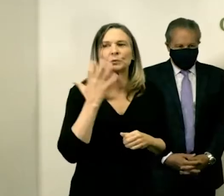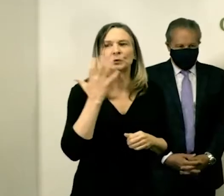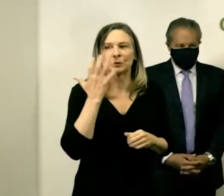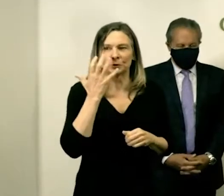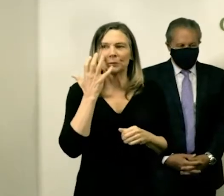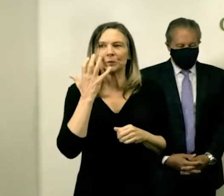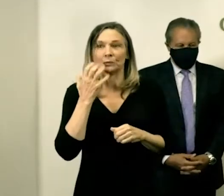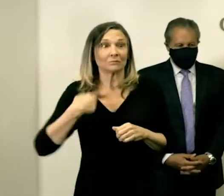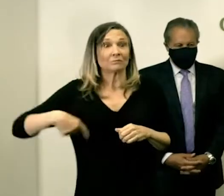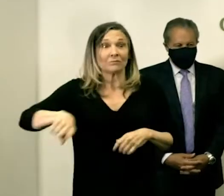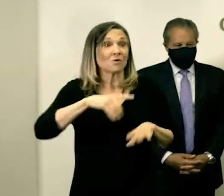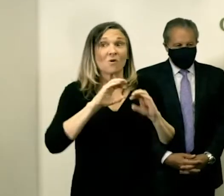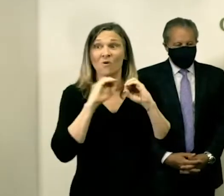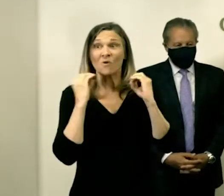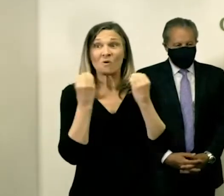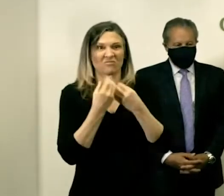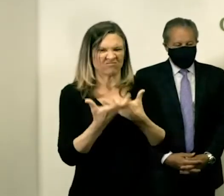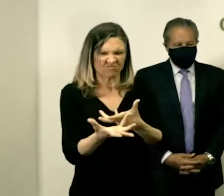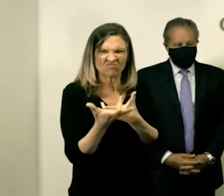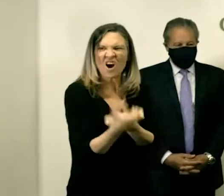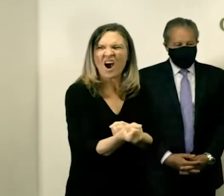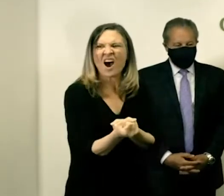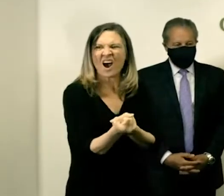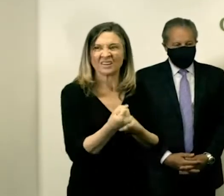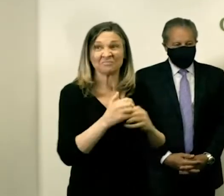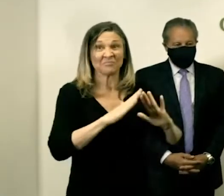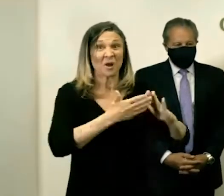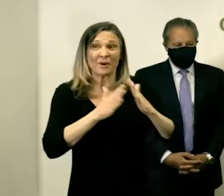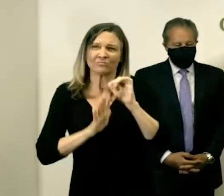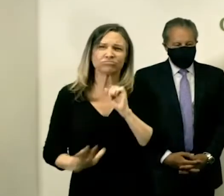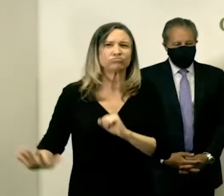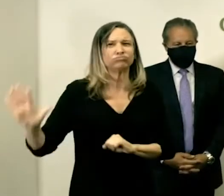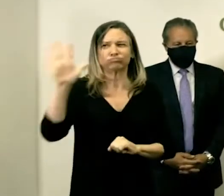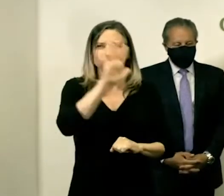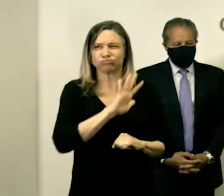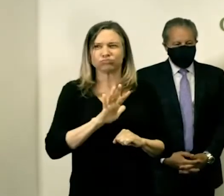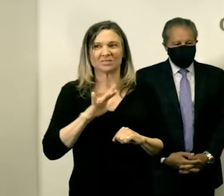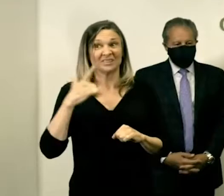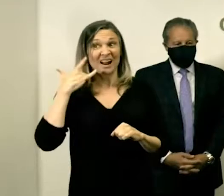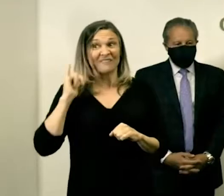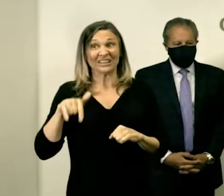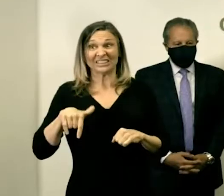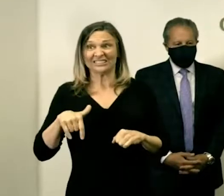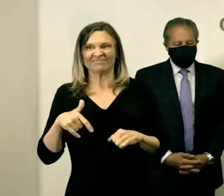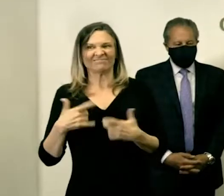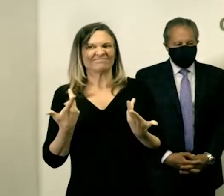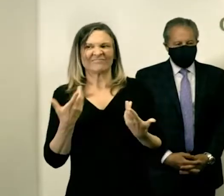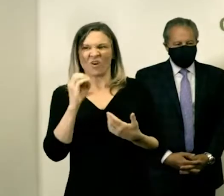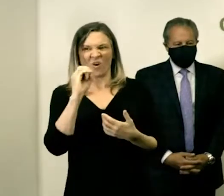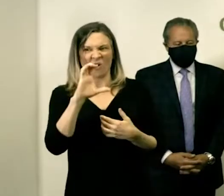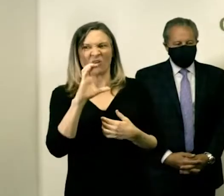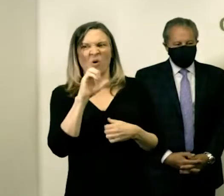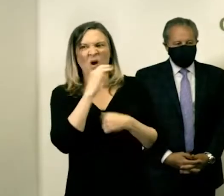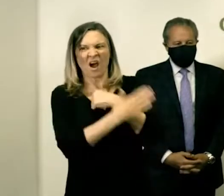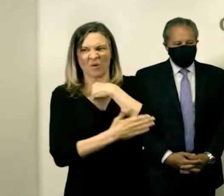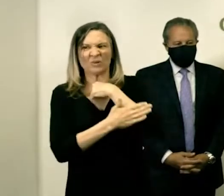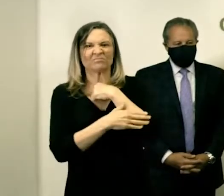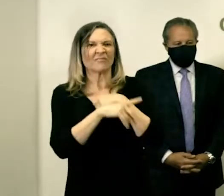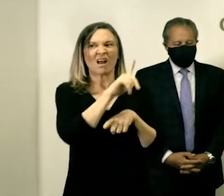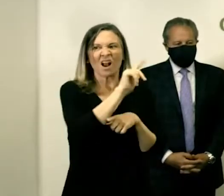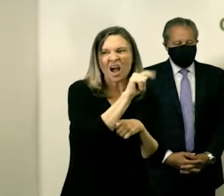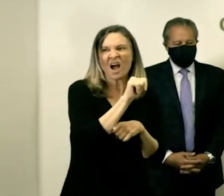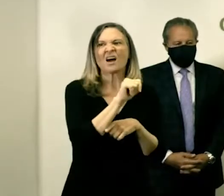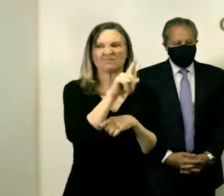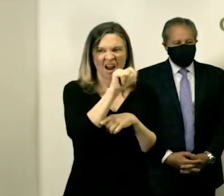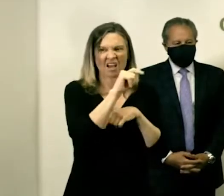is trusted in communities all throughout Southern California, in particular here in Orange County, but also in LA County, and that's Ultimate.